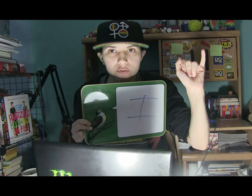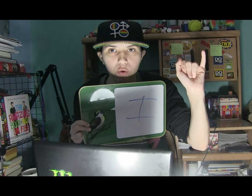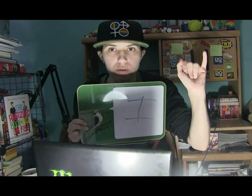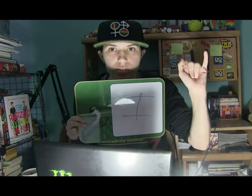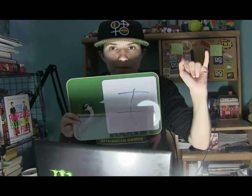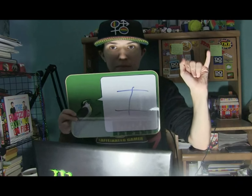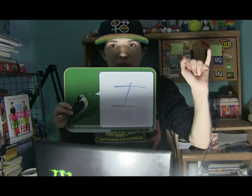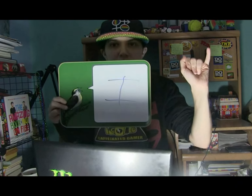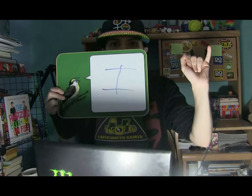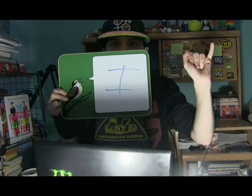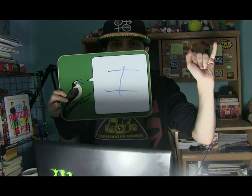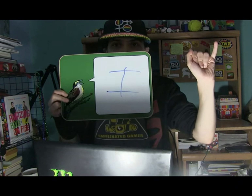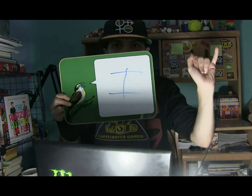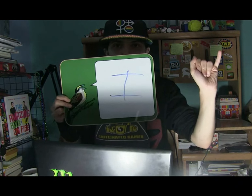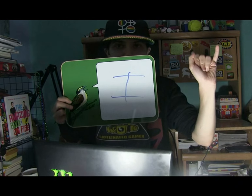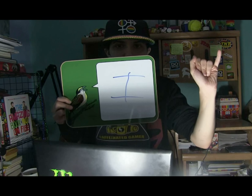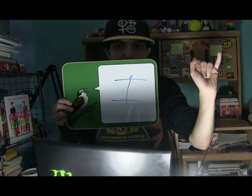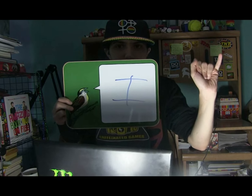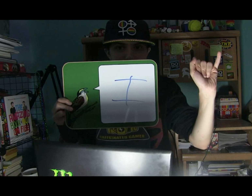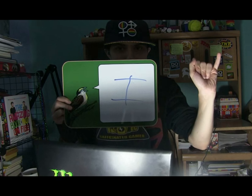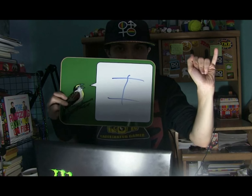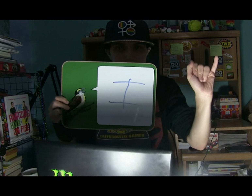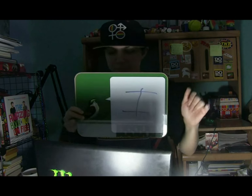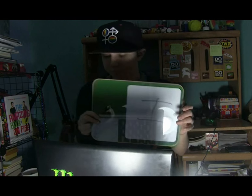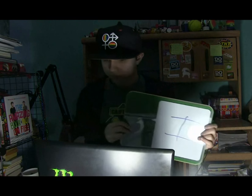forward. And so this is I.